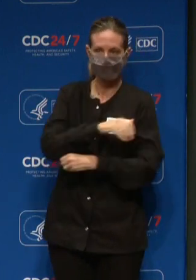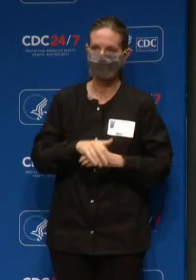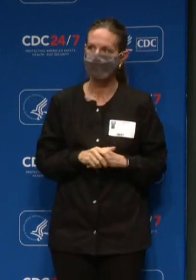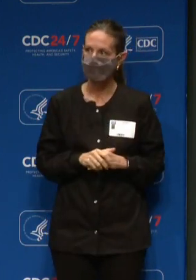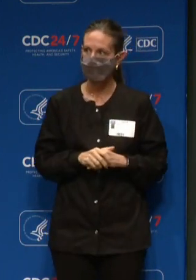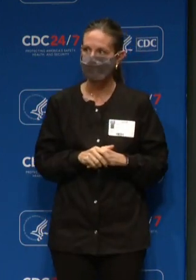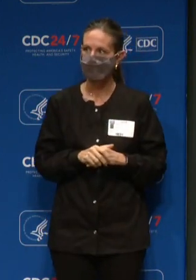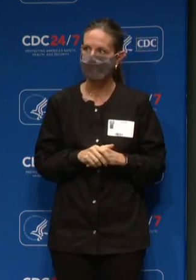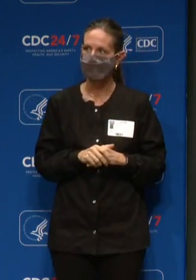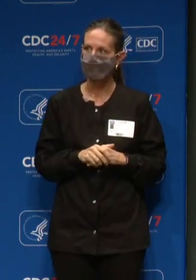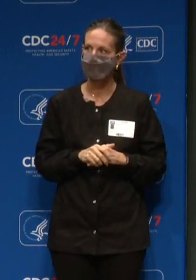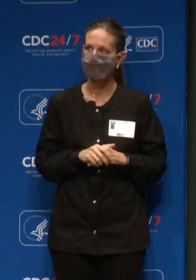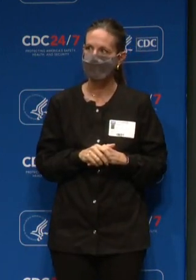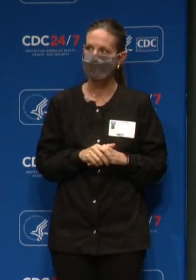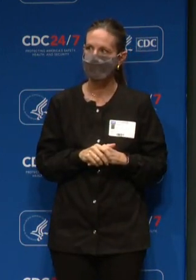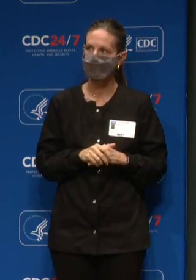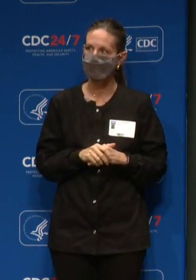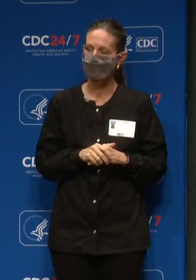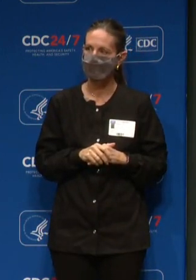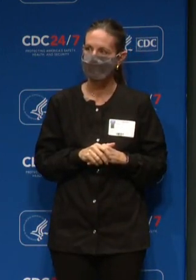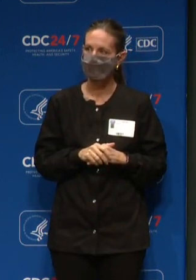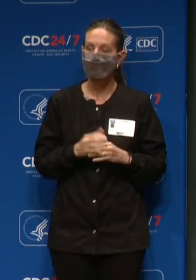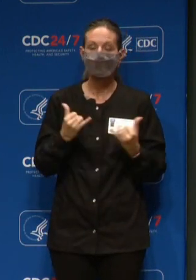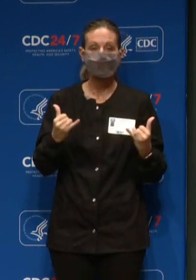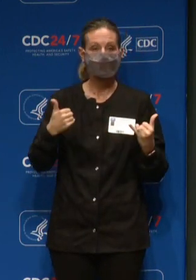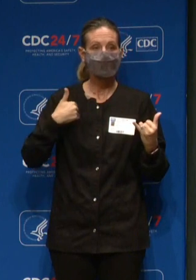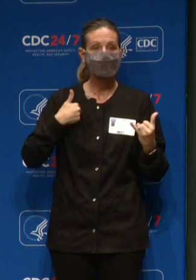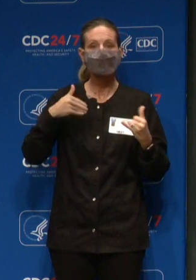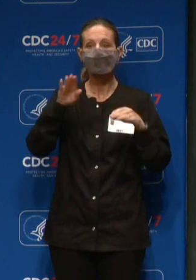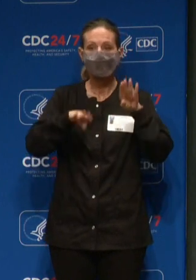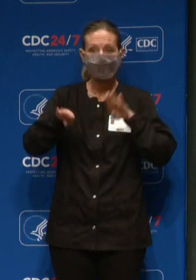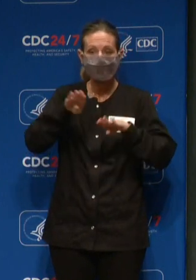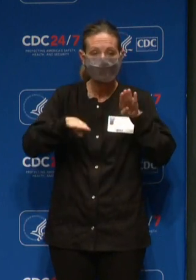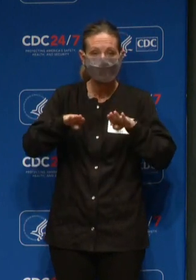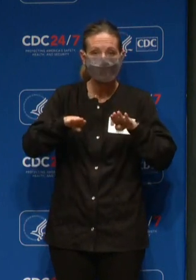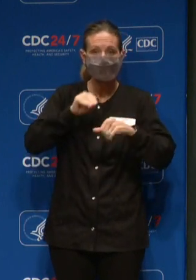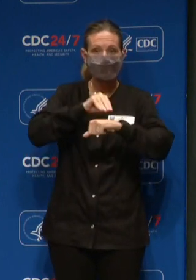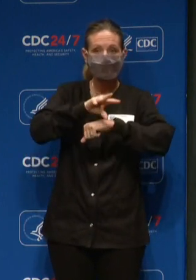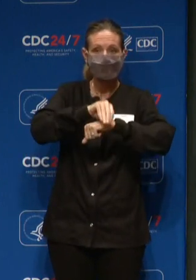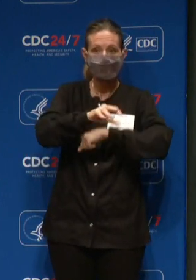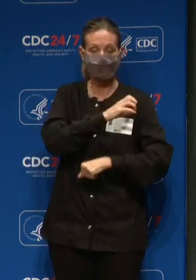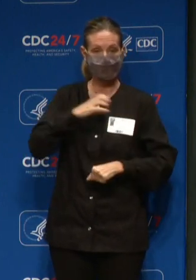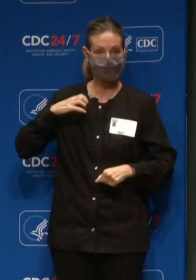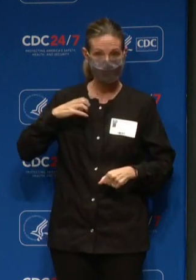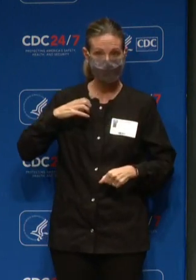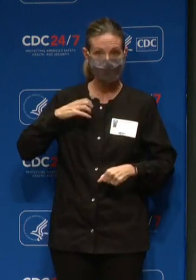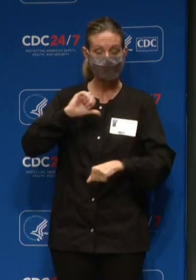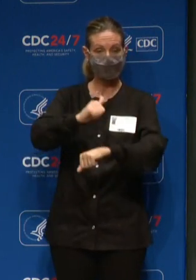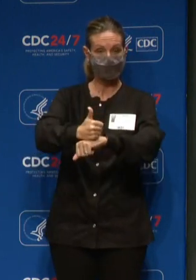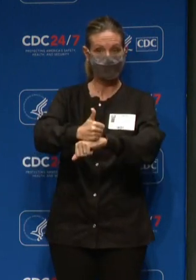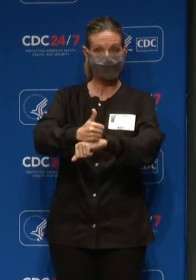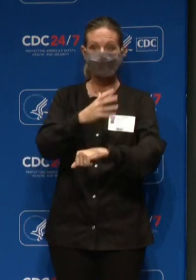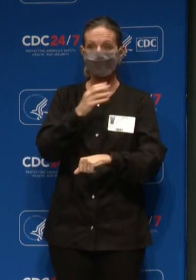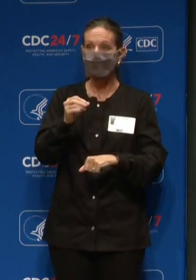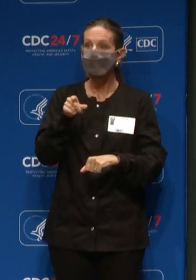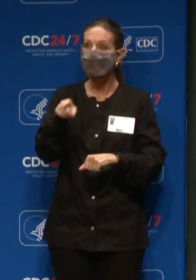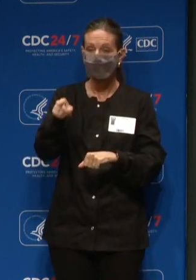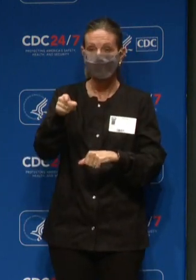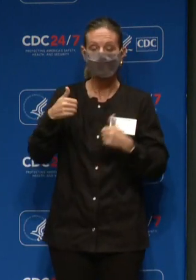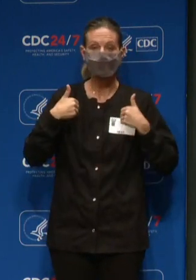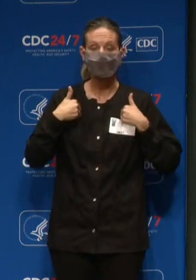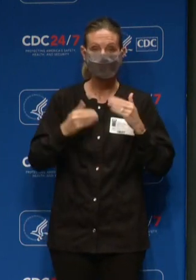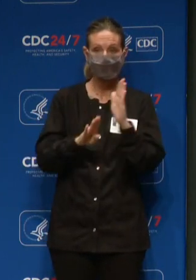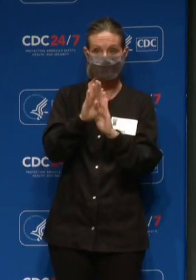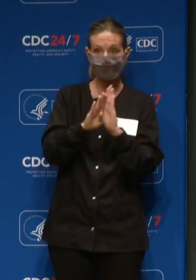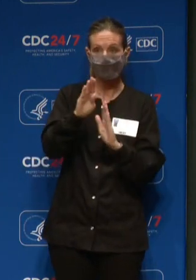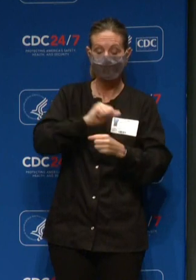and Related Biological Products Advisory Committee is meeting to discuss the latest COVID-19 vaccine development, and